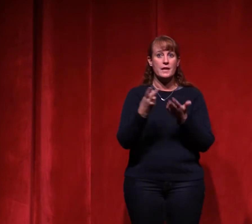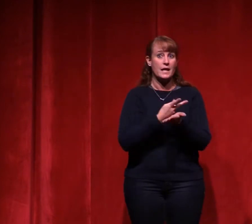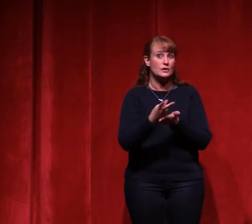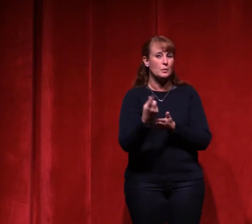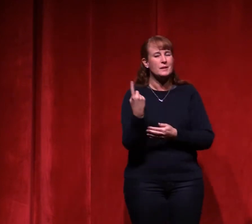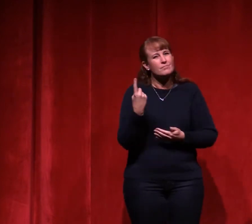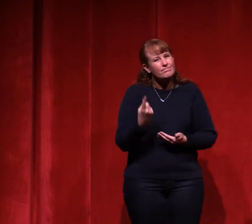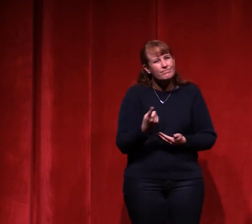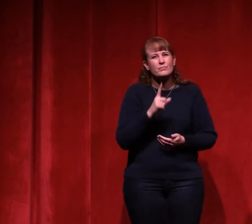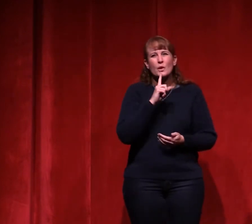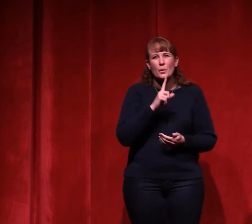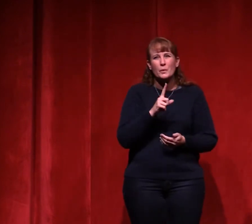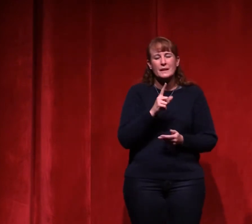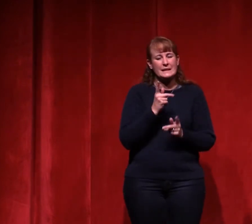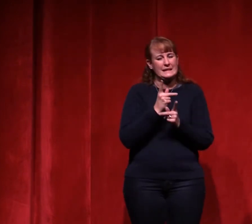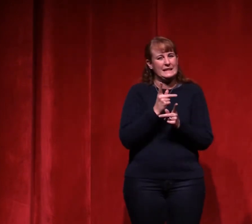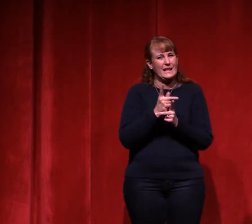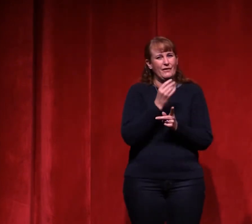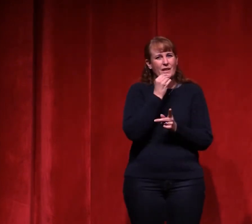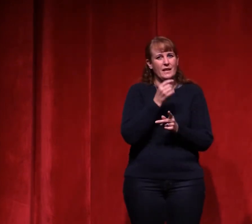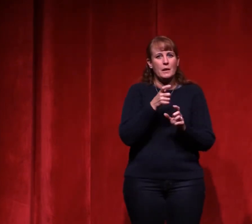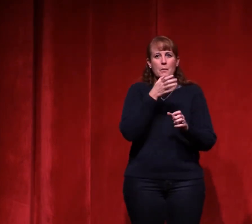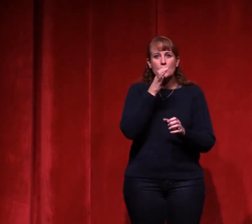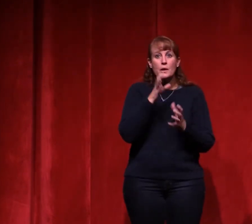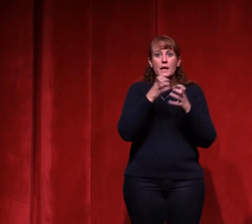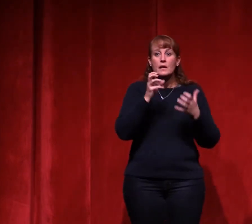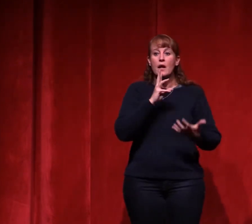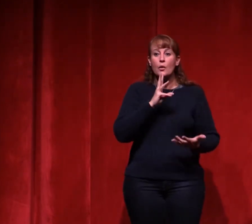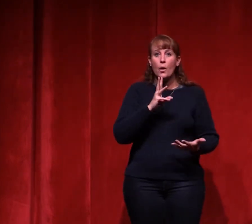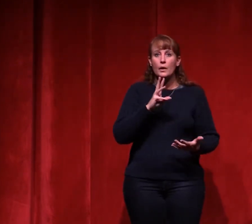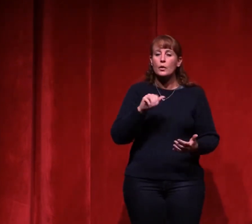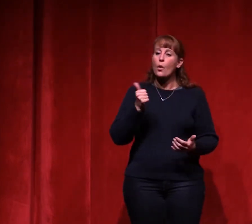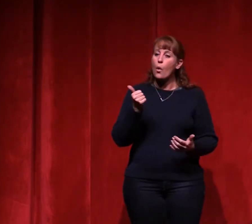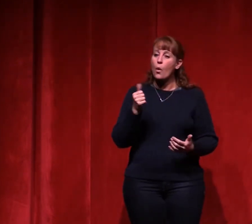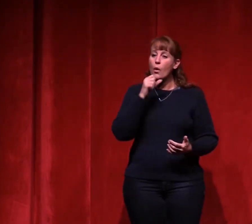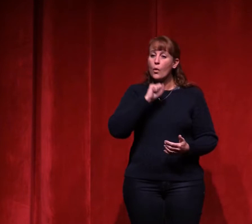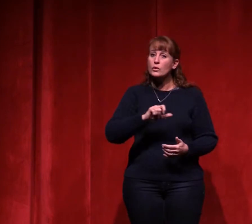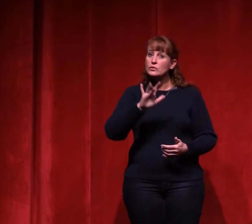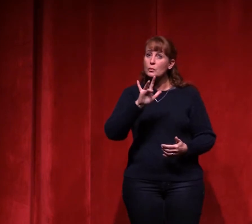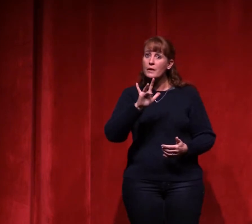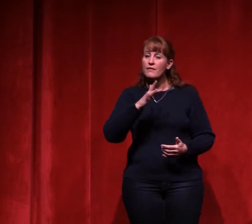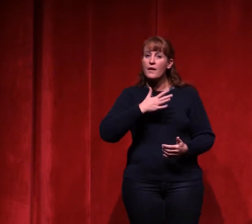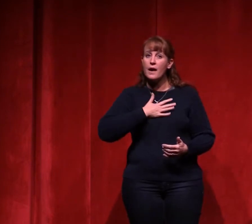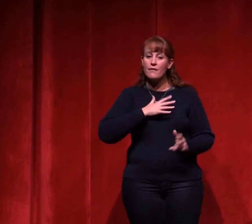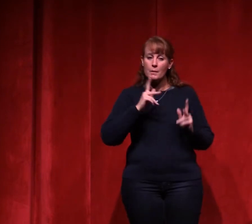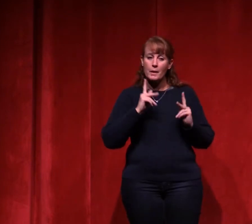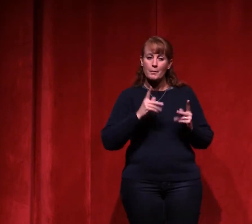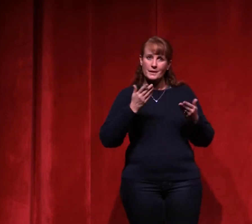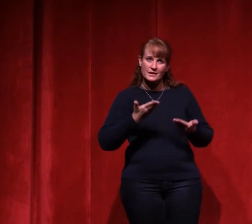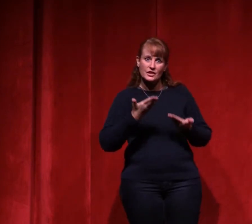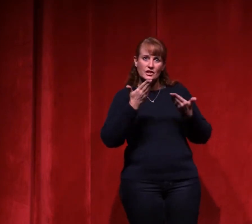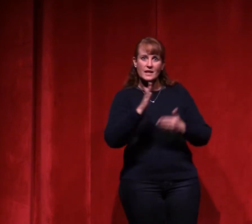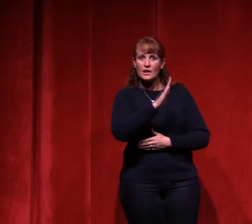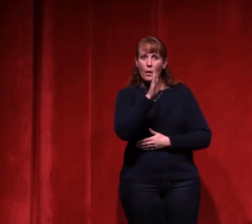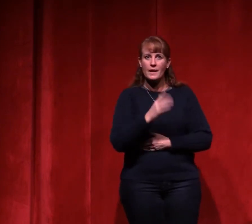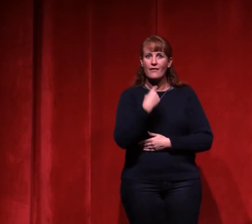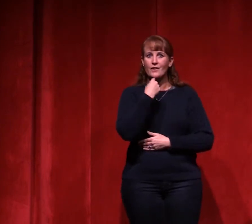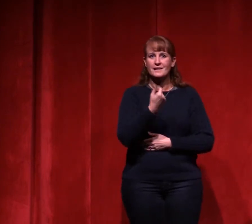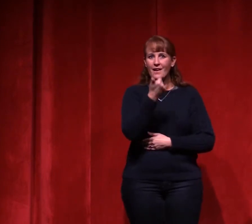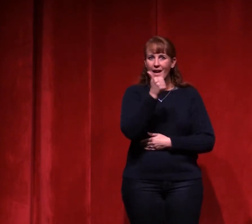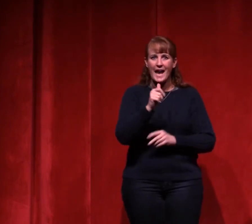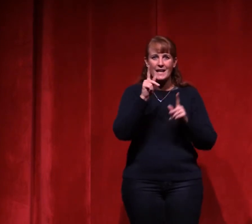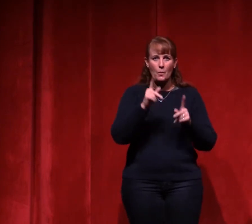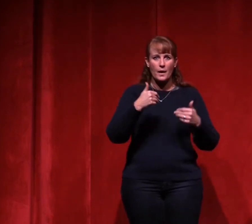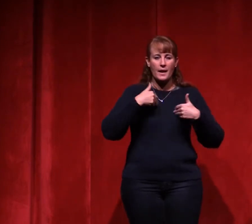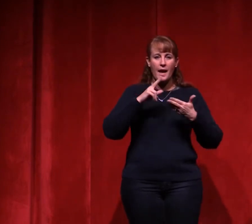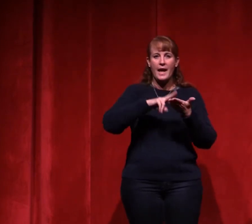2 weeks, to really watch what I ate but drink a lot of water. Or when I was 25 and my agent suggested that I never tell anyone I